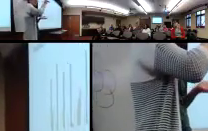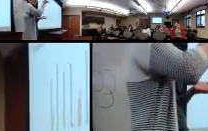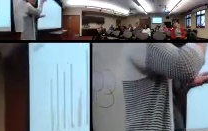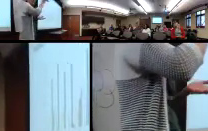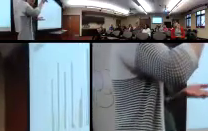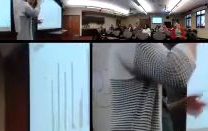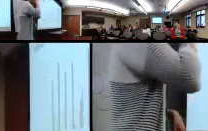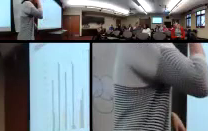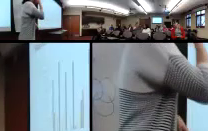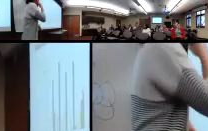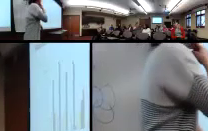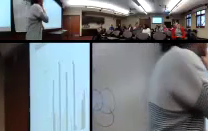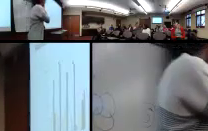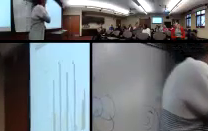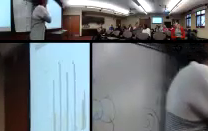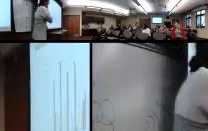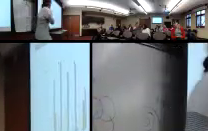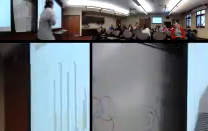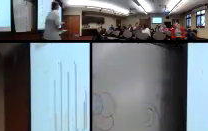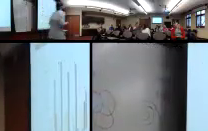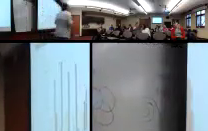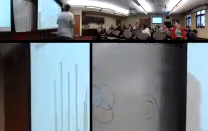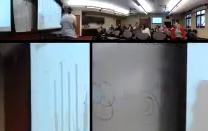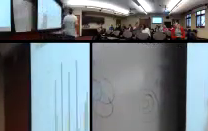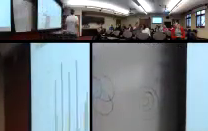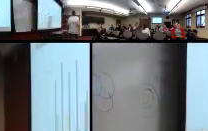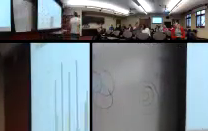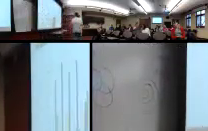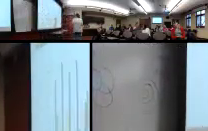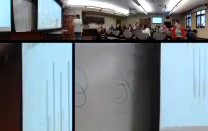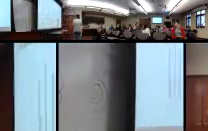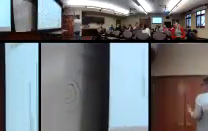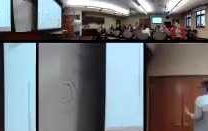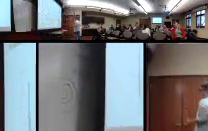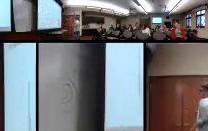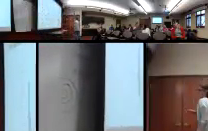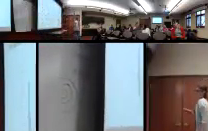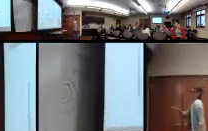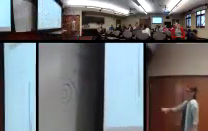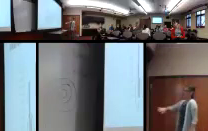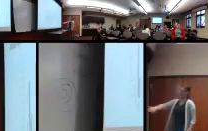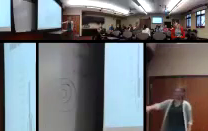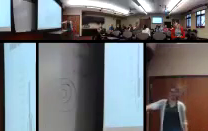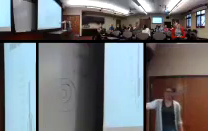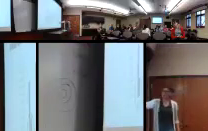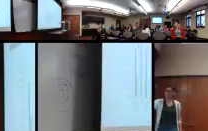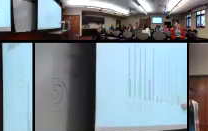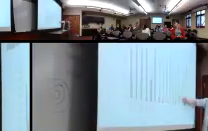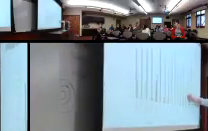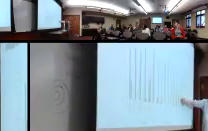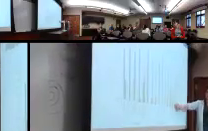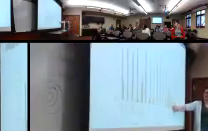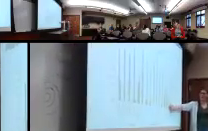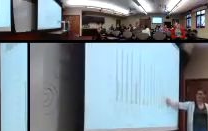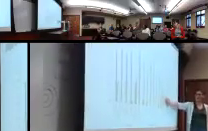the same thing the most, and in this case, it's zero and afra. But what we're also seeing is that there's some amount of variability where, again, Martin